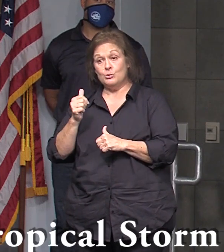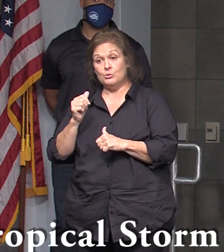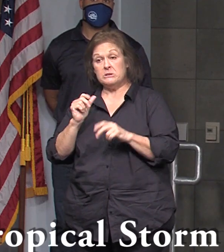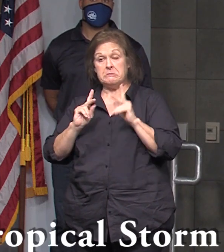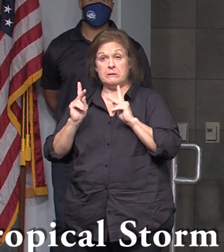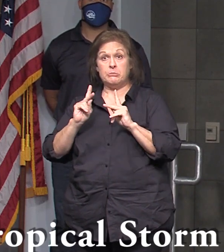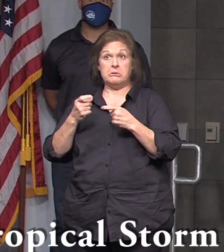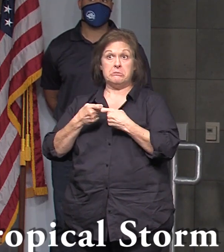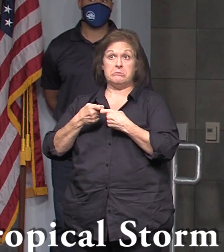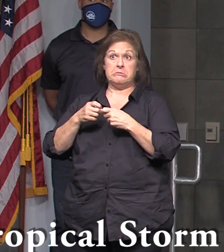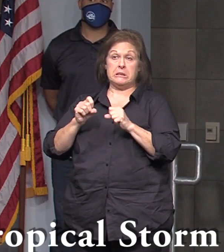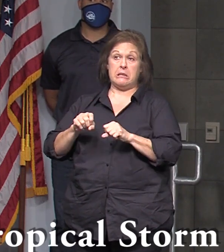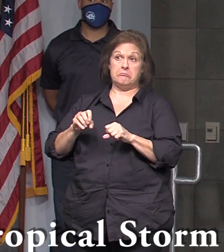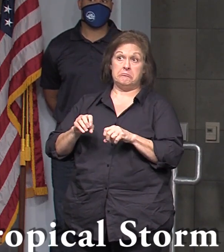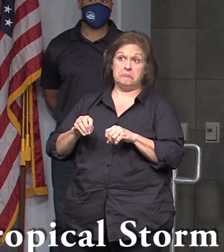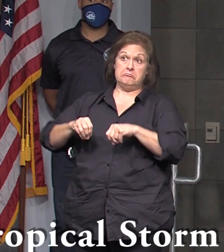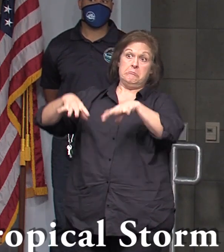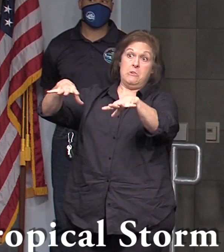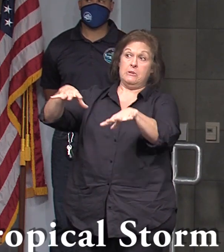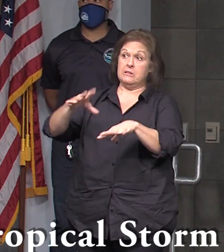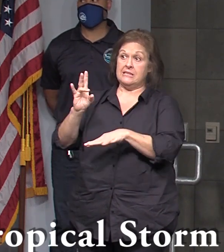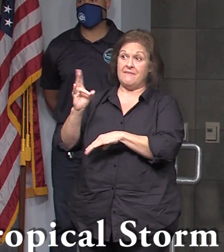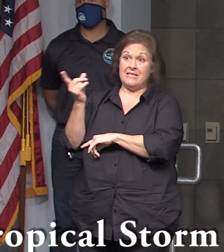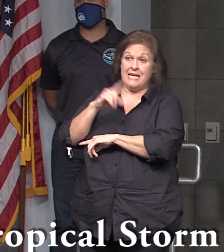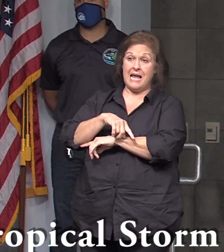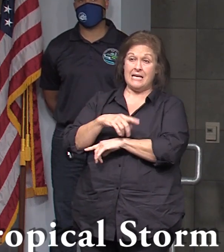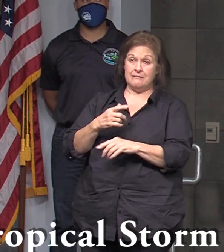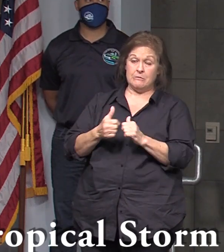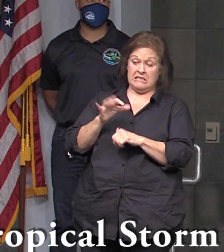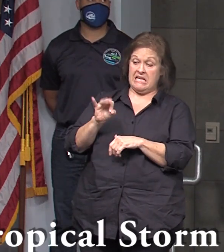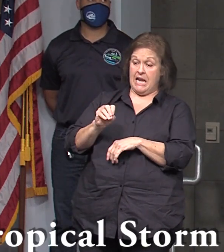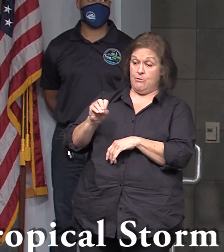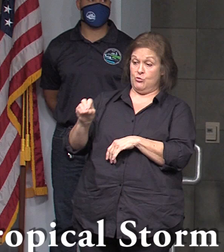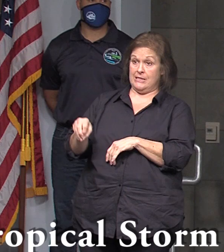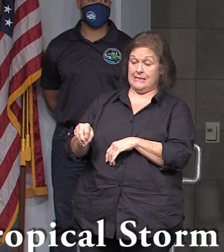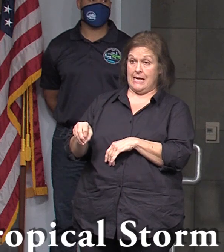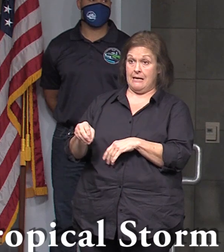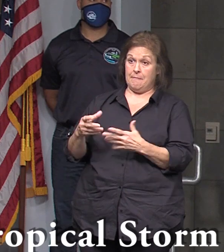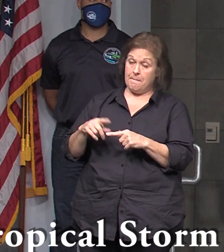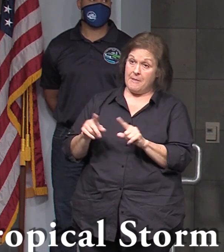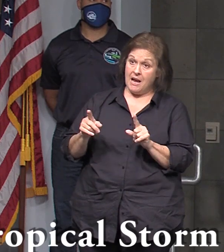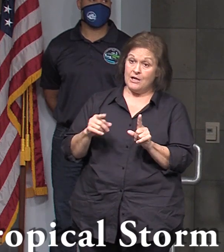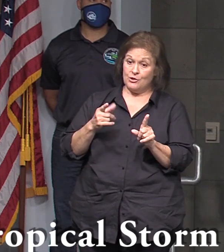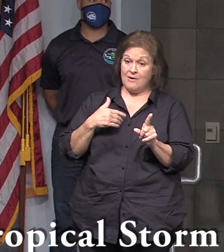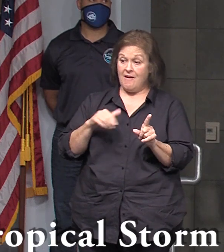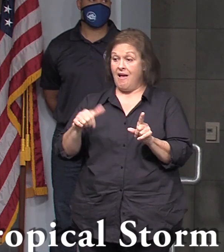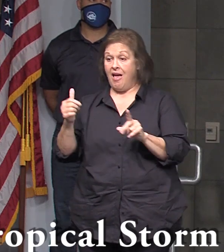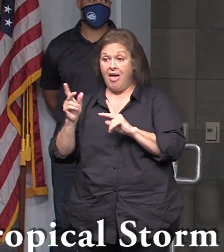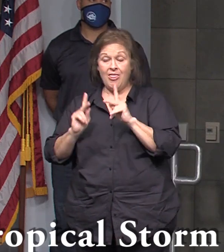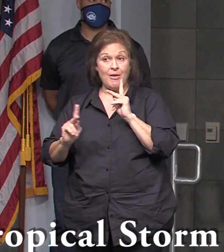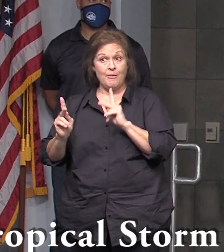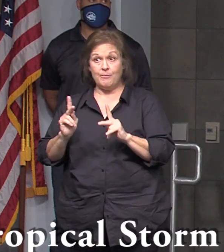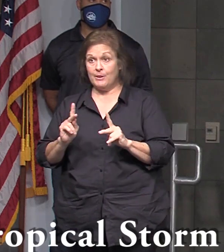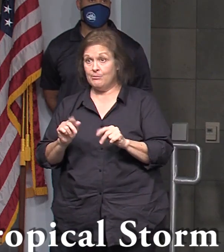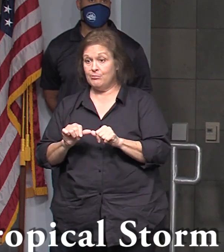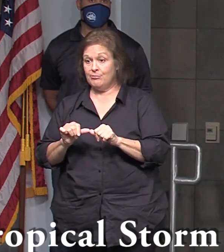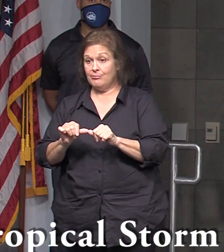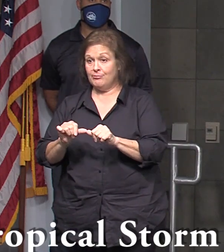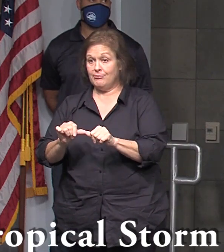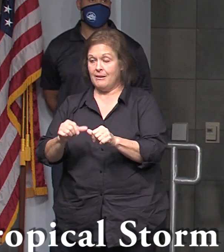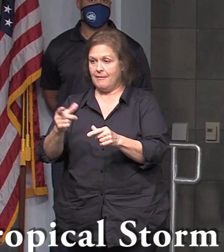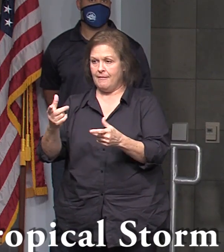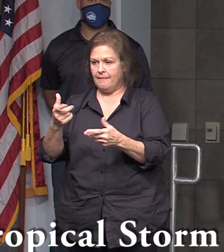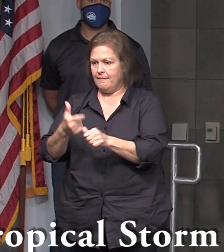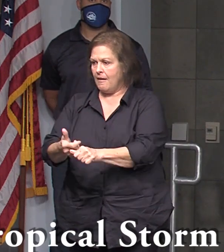restored within 7 days, and the majority meaning 90%. However, you will have others that linger with significant